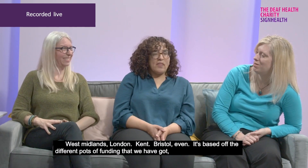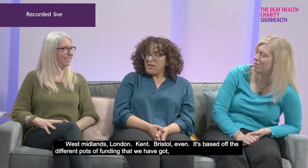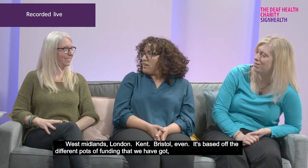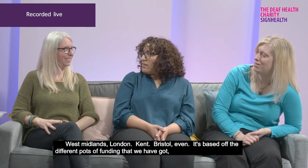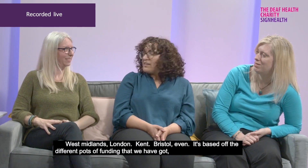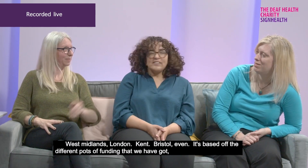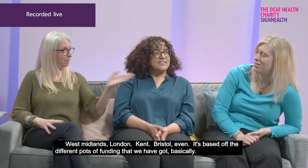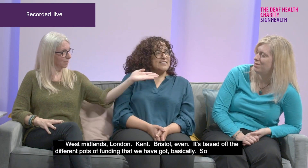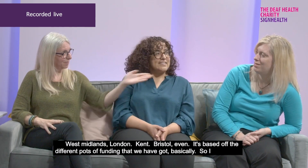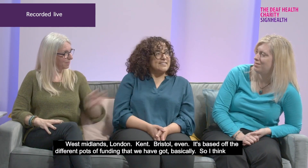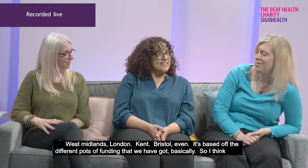team.